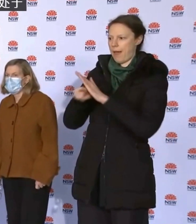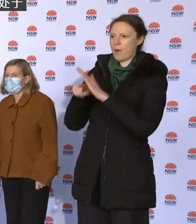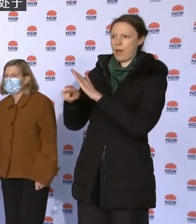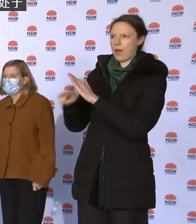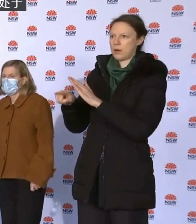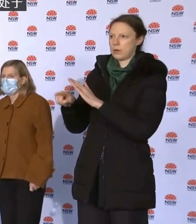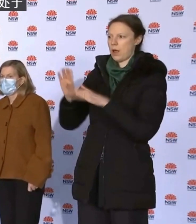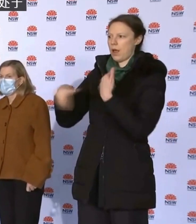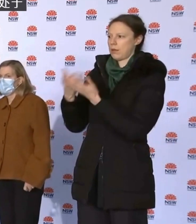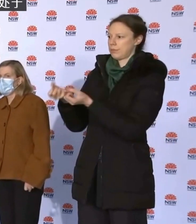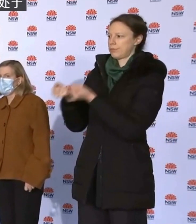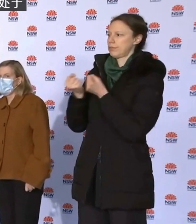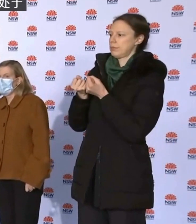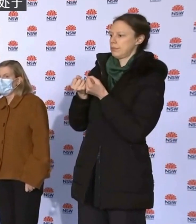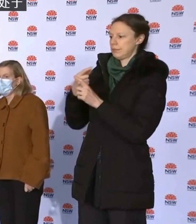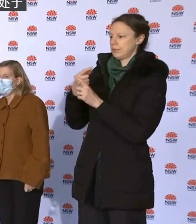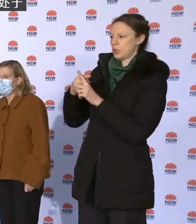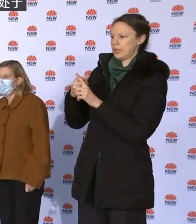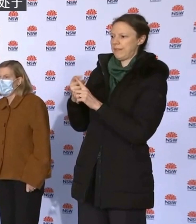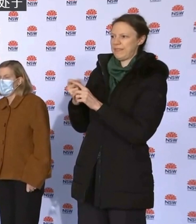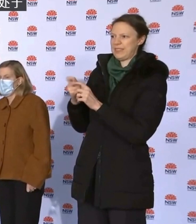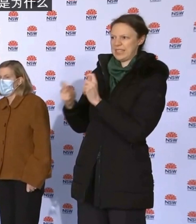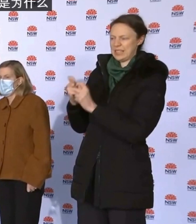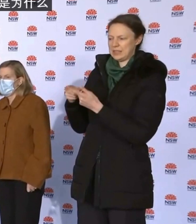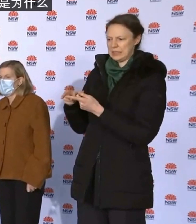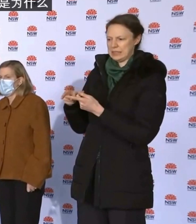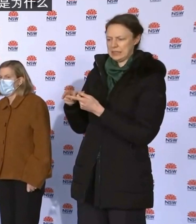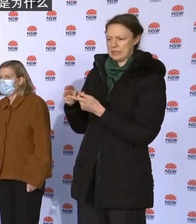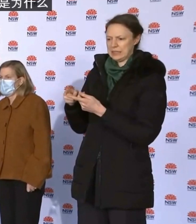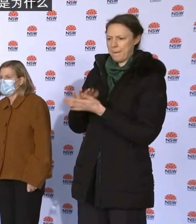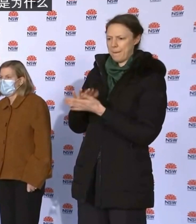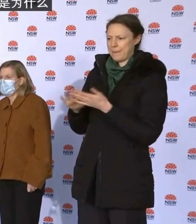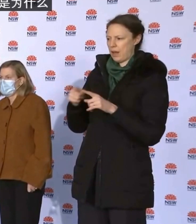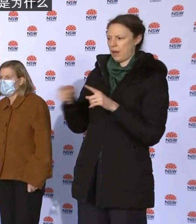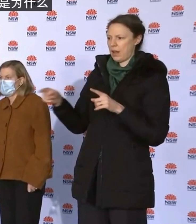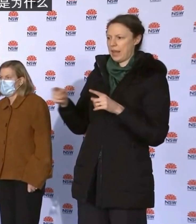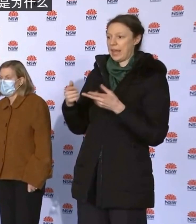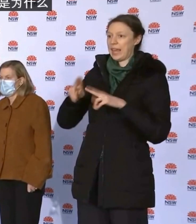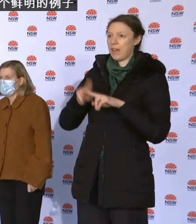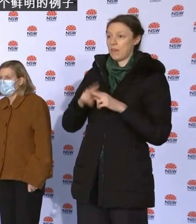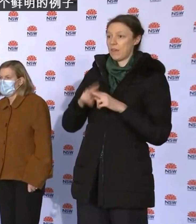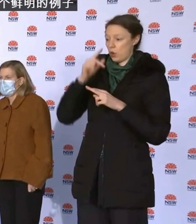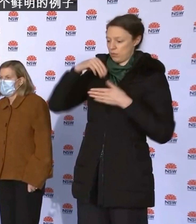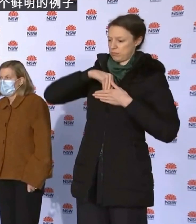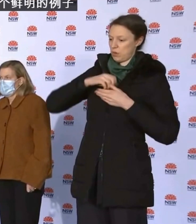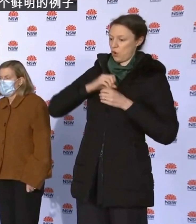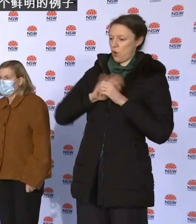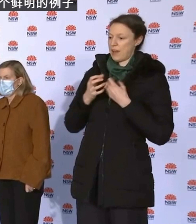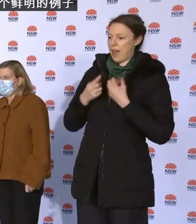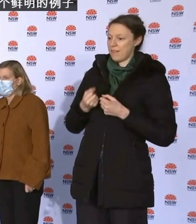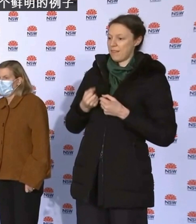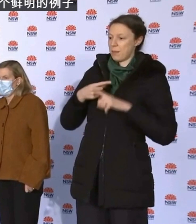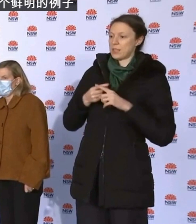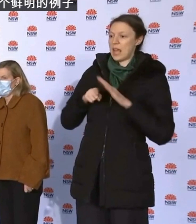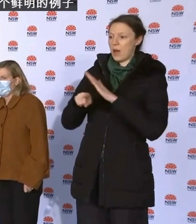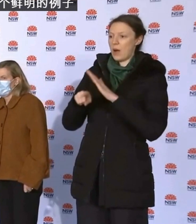infectiousness, you are then able to obviously be at higher risk of transferring the virus, and which is why we like to focus on that number. To give